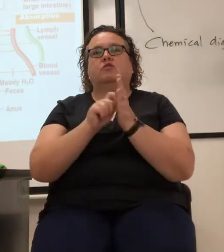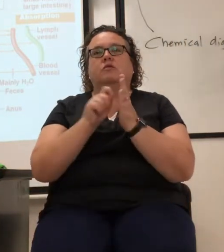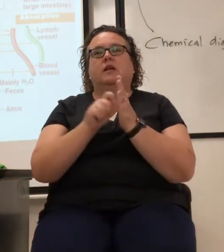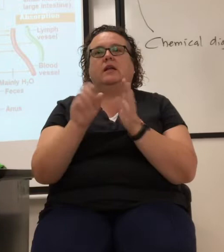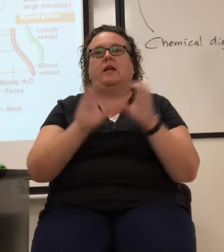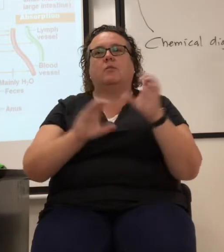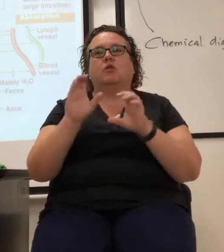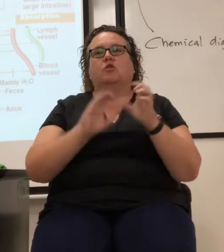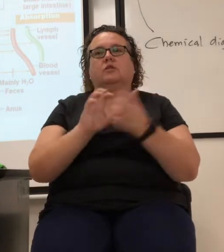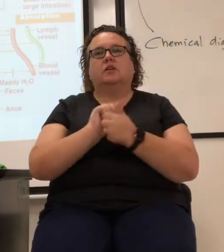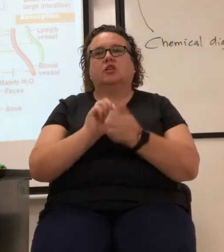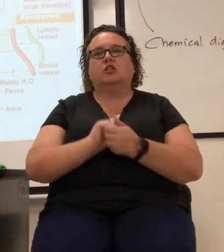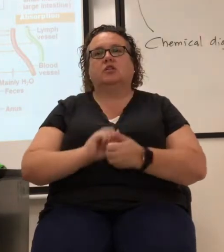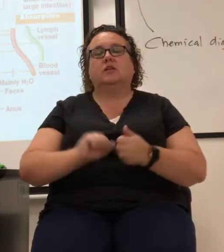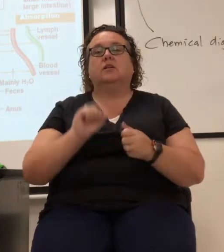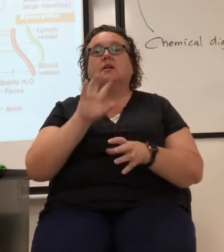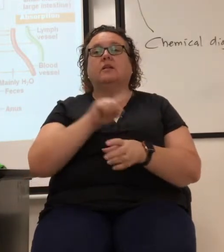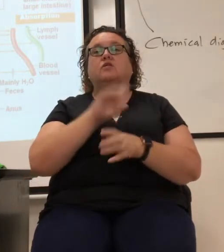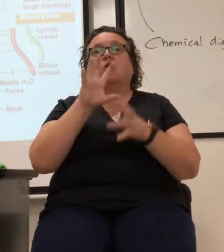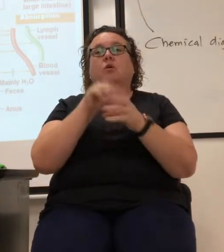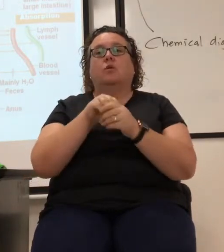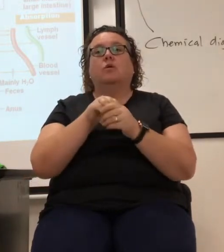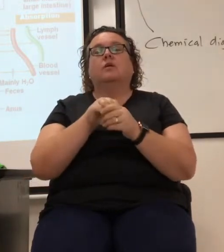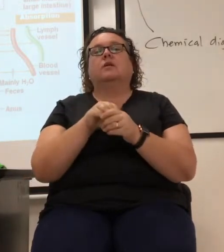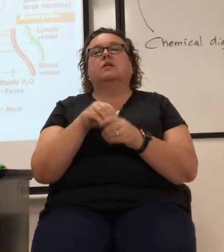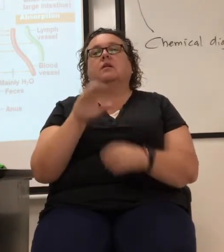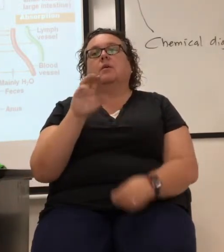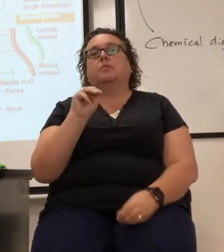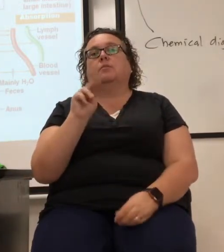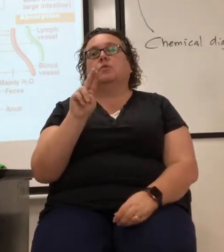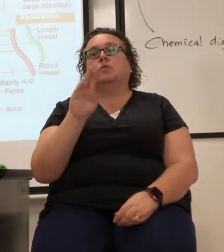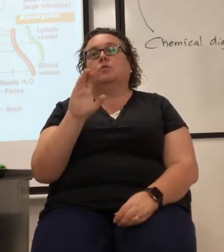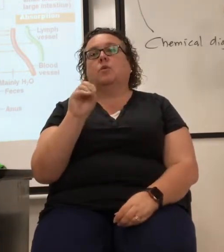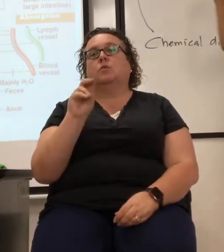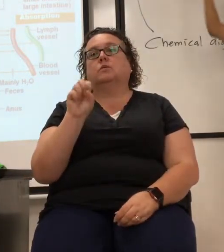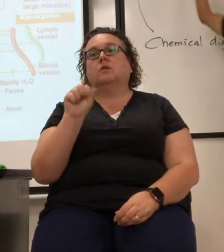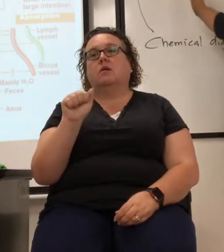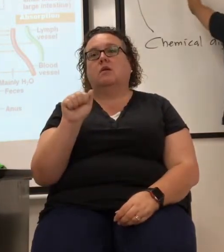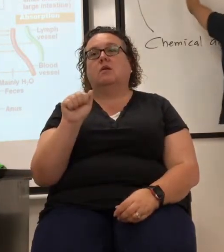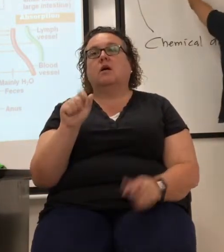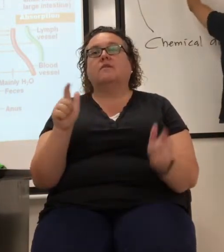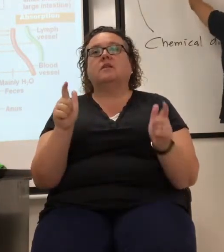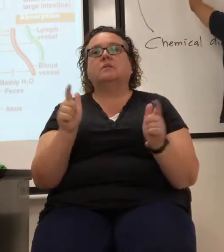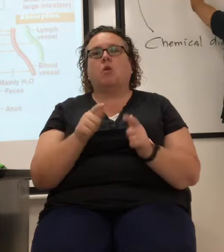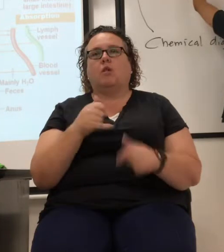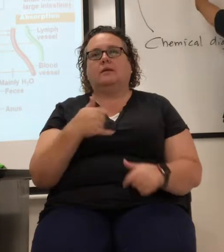These will be located in the mucosa of the small intestine.